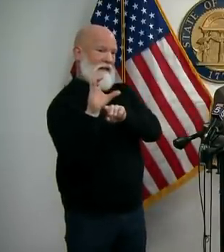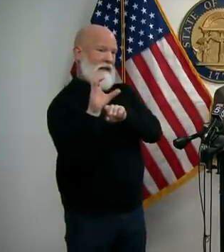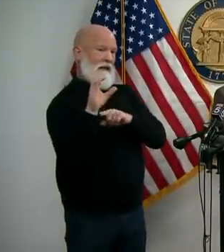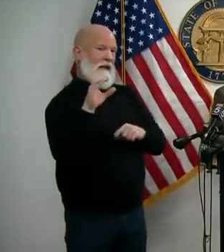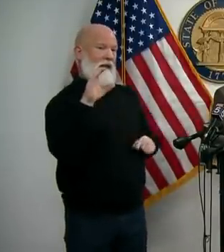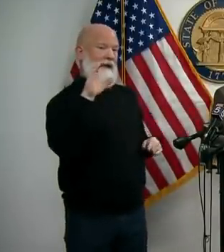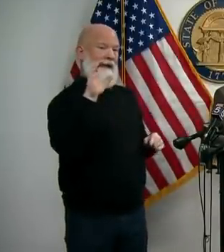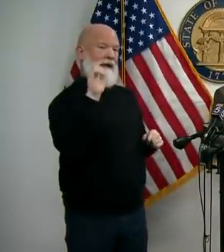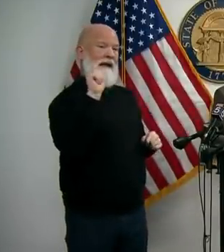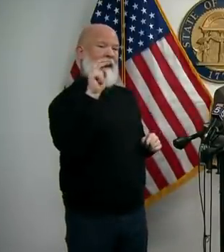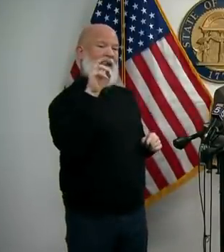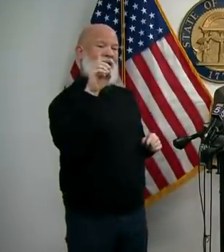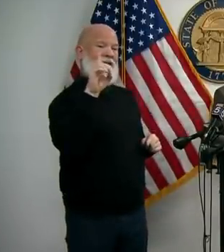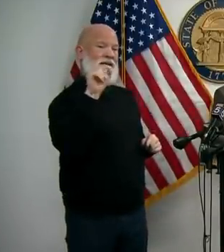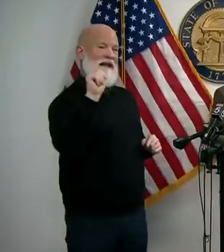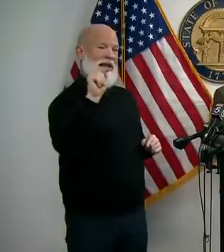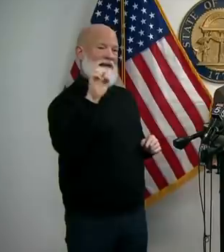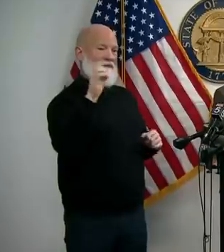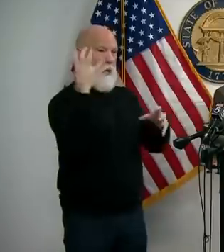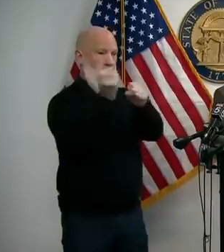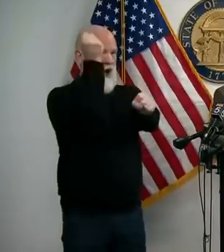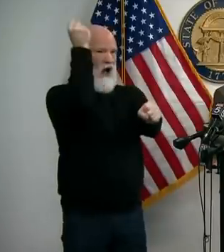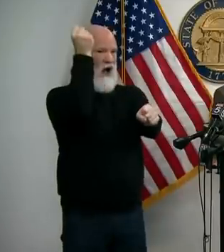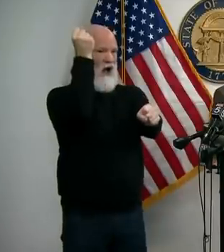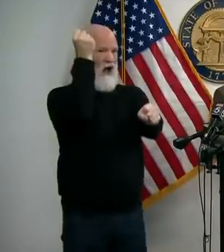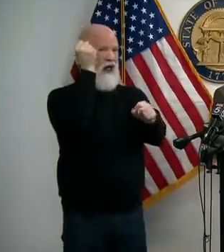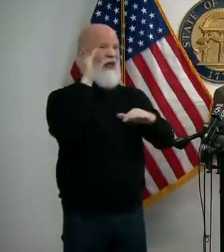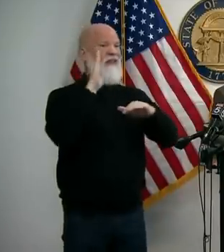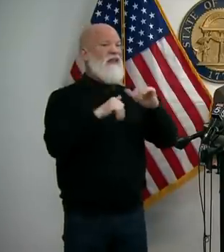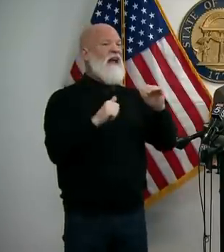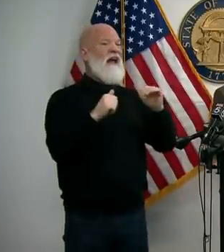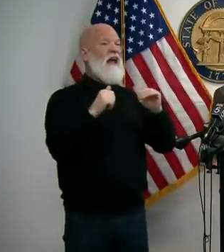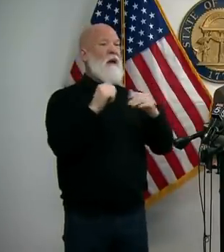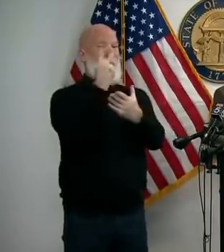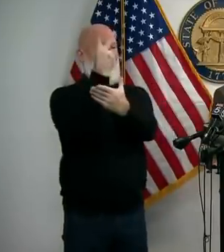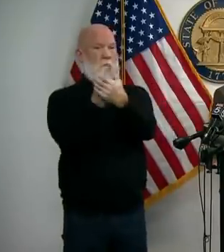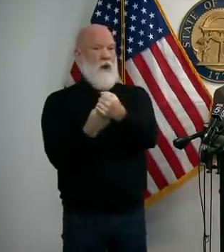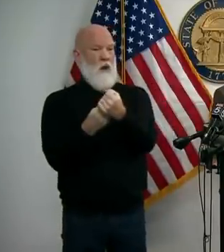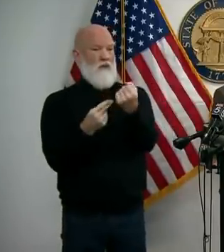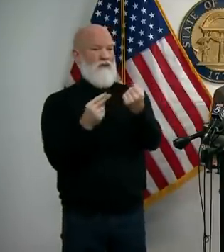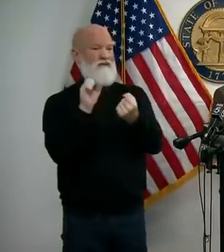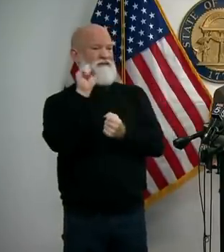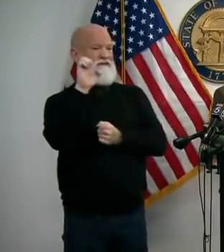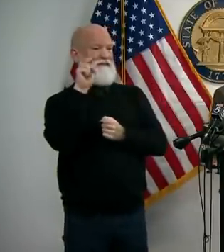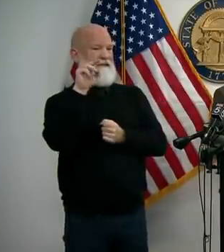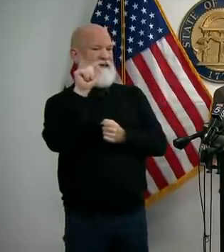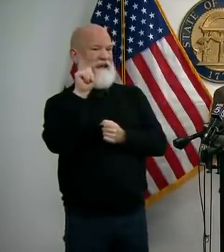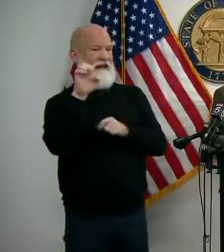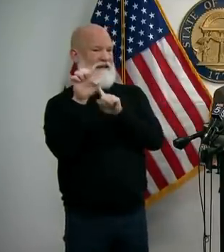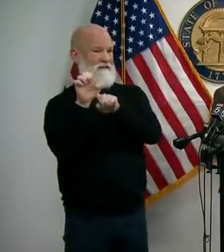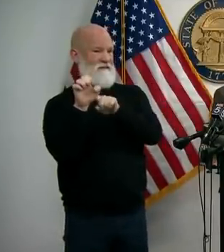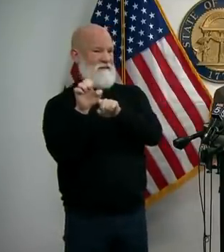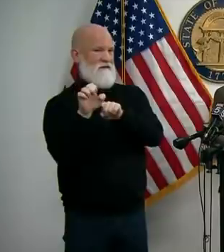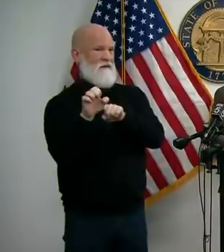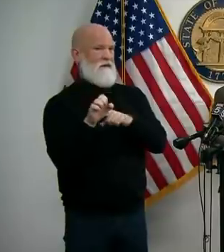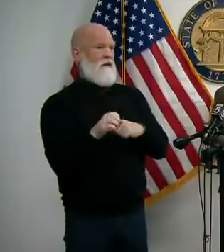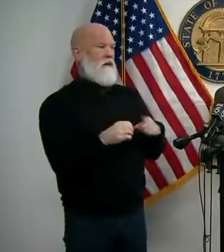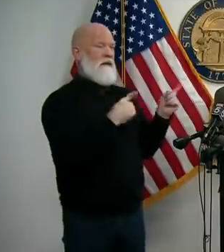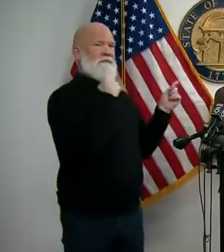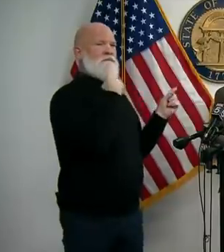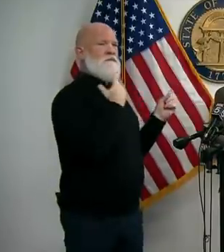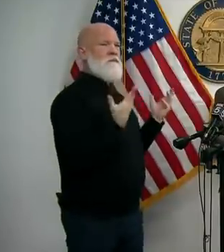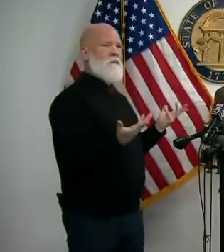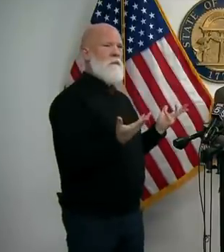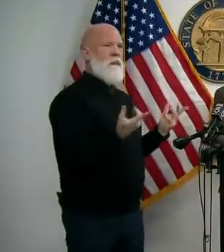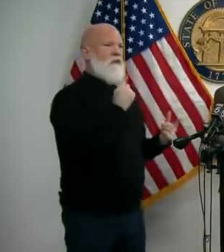than, it looks like at this point, both of the Senate candidates. About 38,000 more than Senator Loeffler and about 20,000 more than Senator Perdue last I checked. I can get